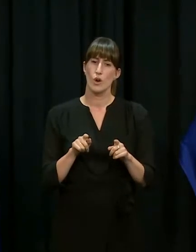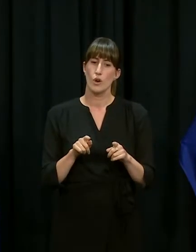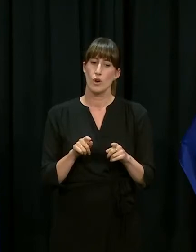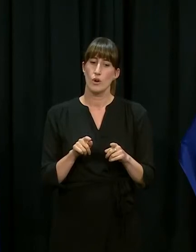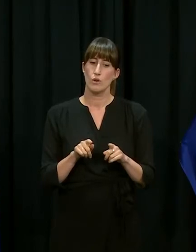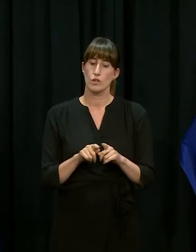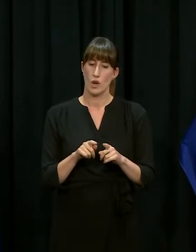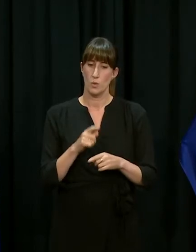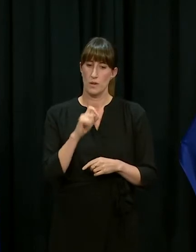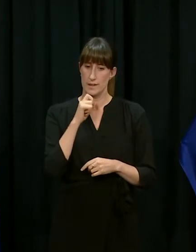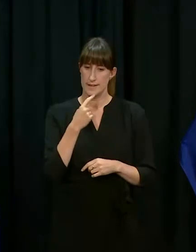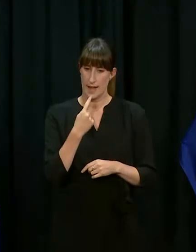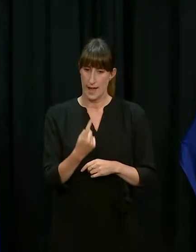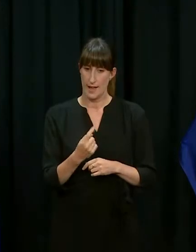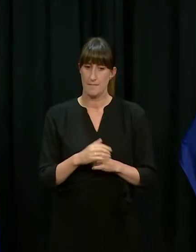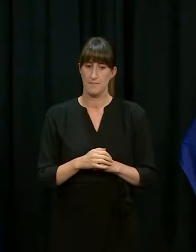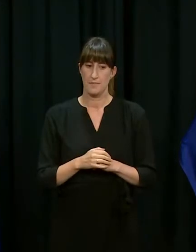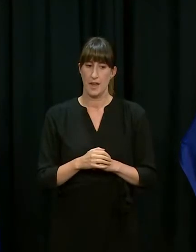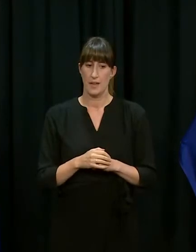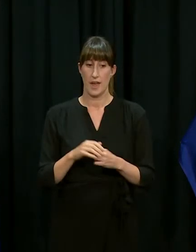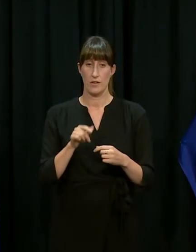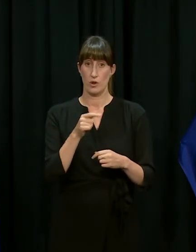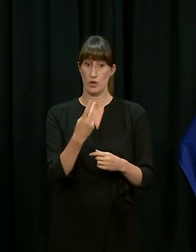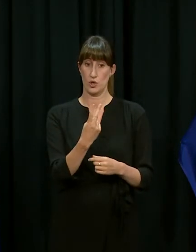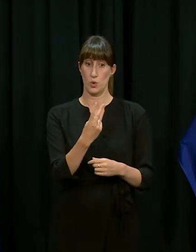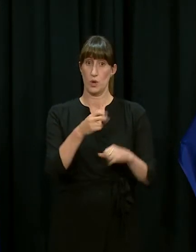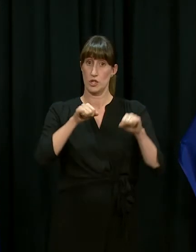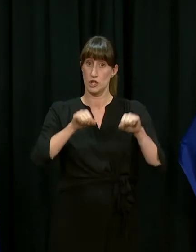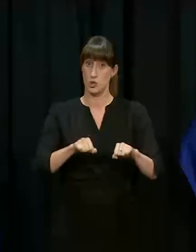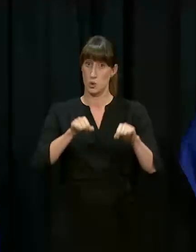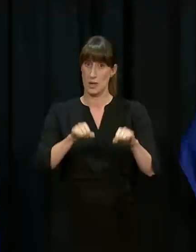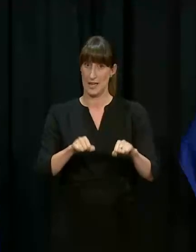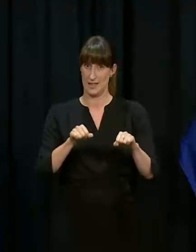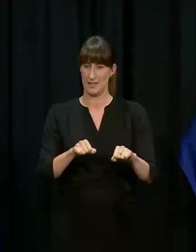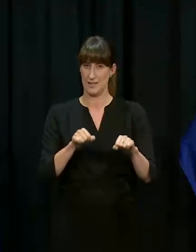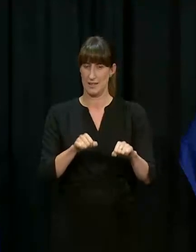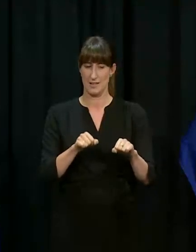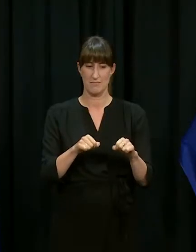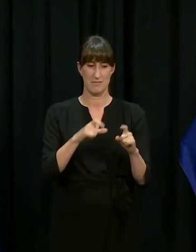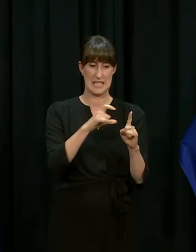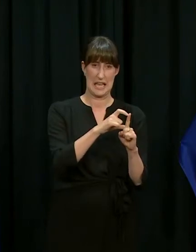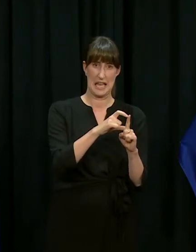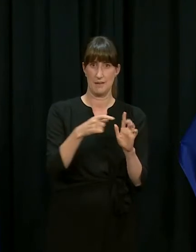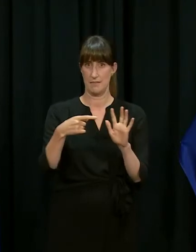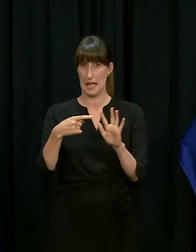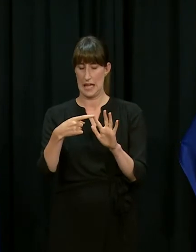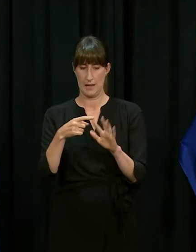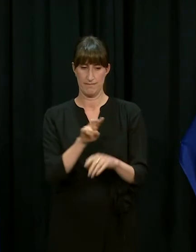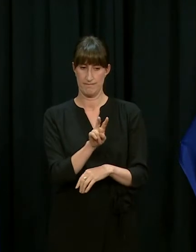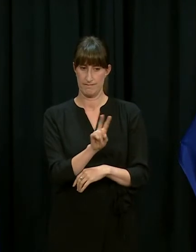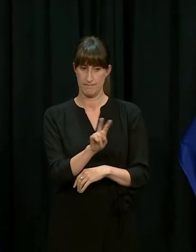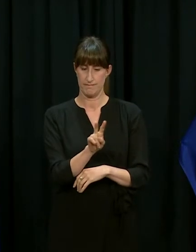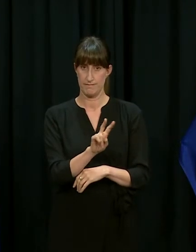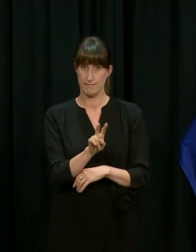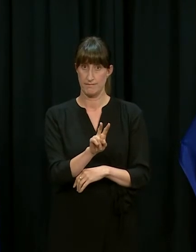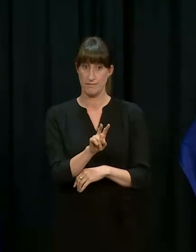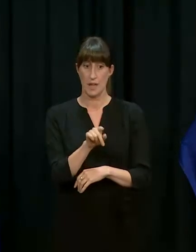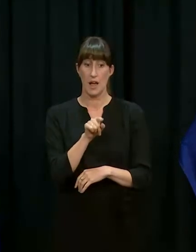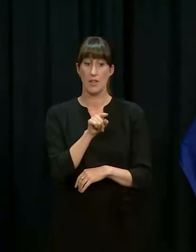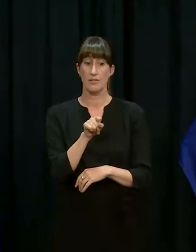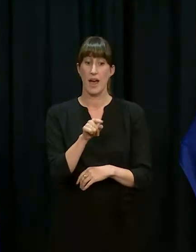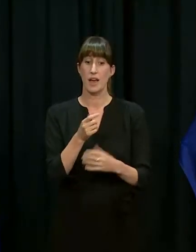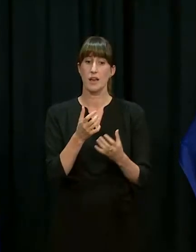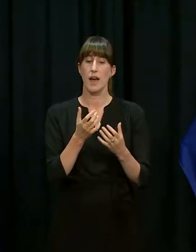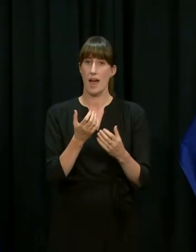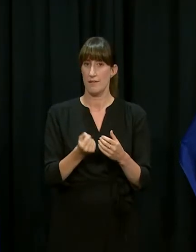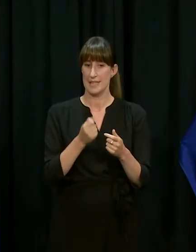that the two cases, D and E, that we spoke about earlier today were asymptomatic when tested